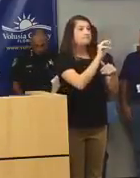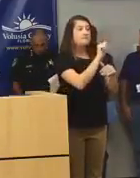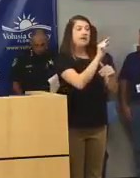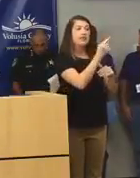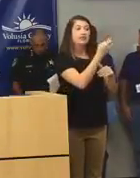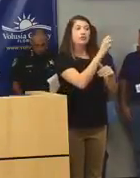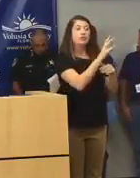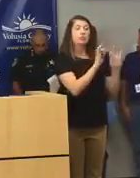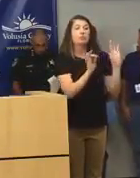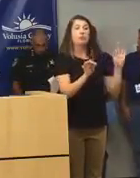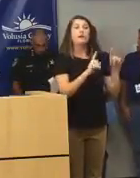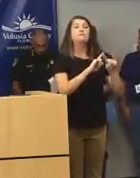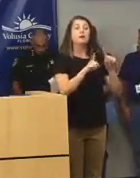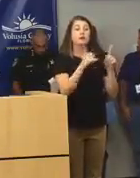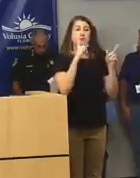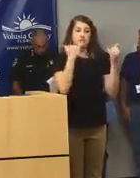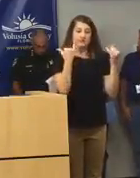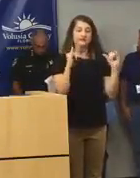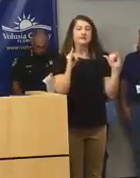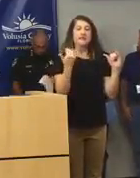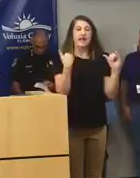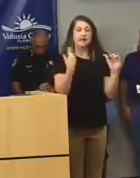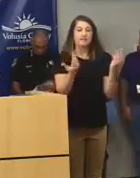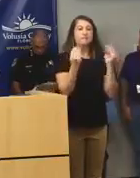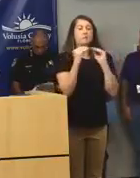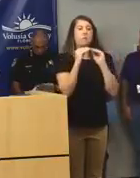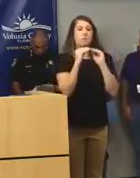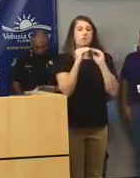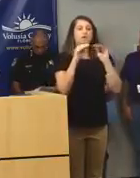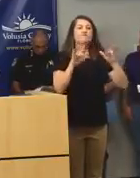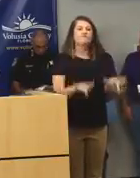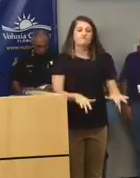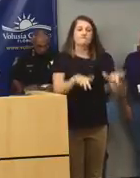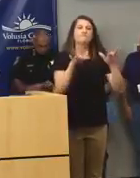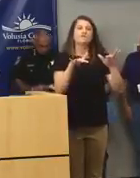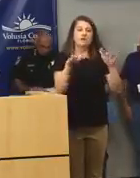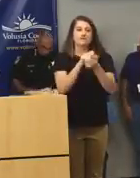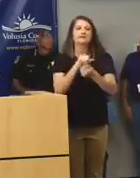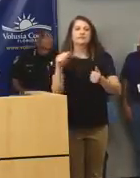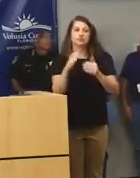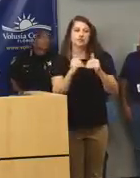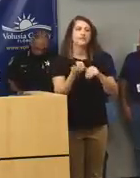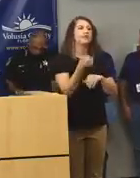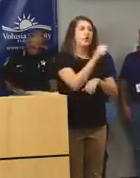Matthew, but we are going to have much more flood damage.